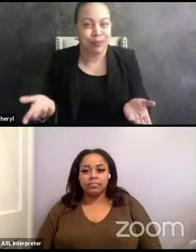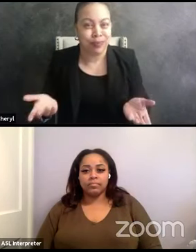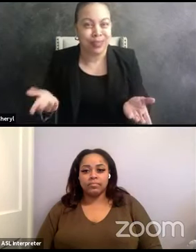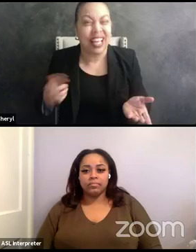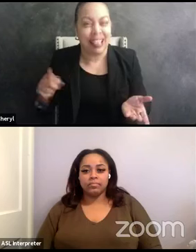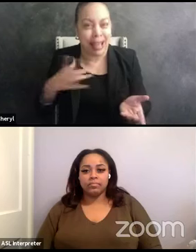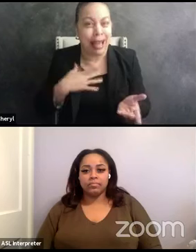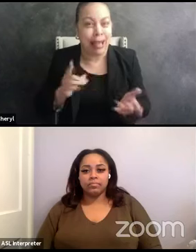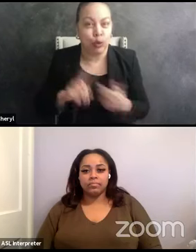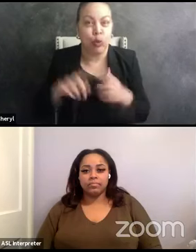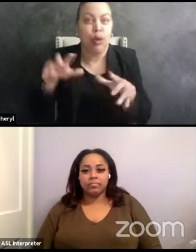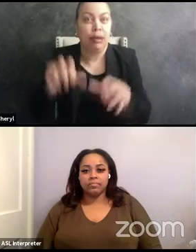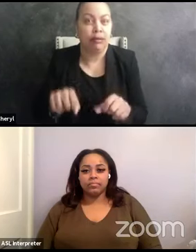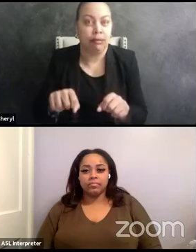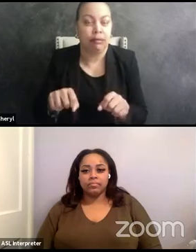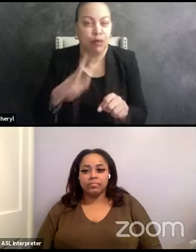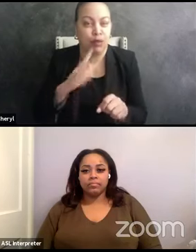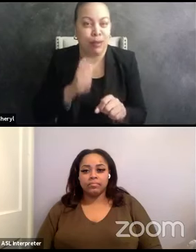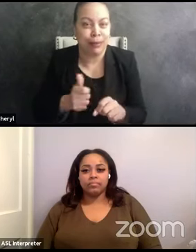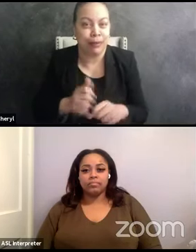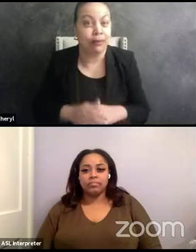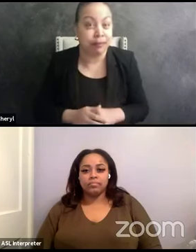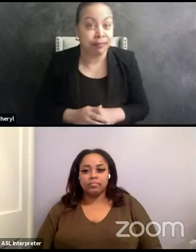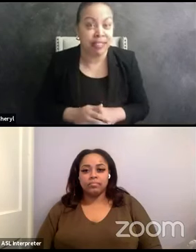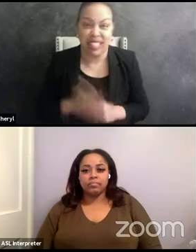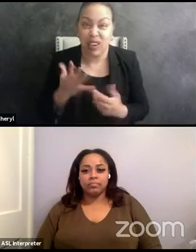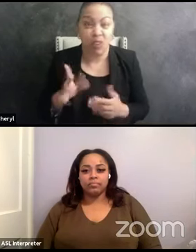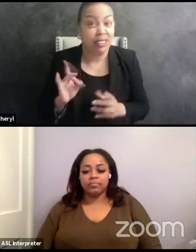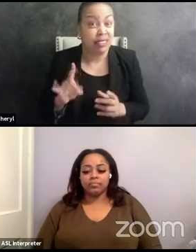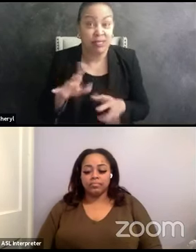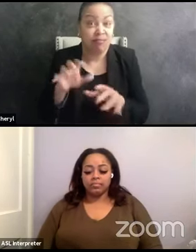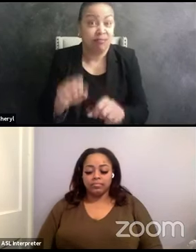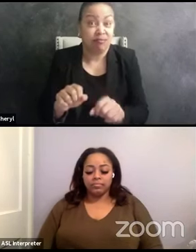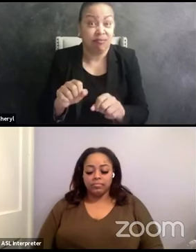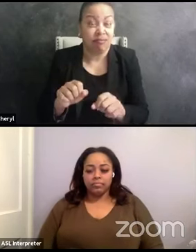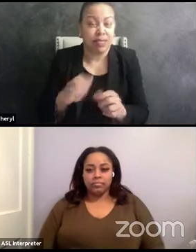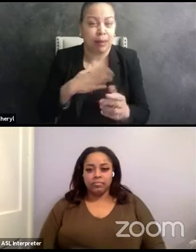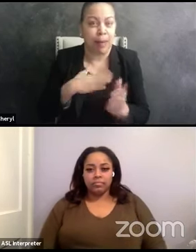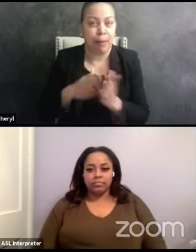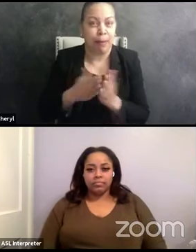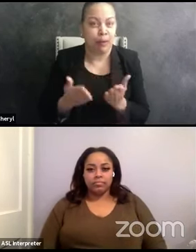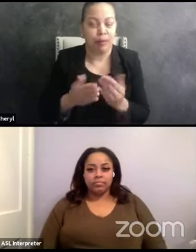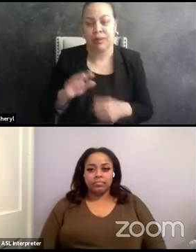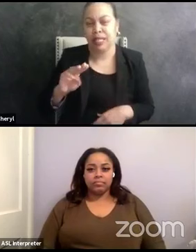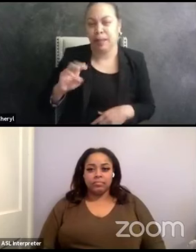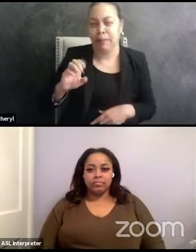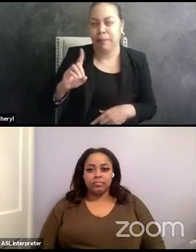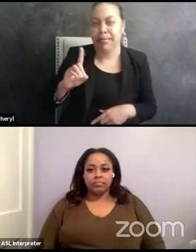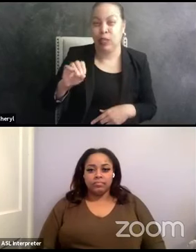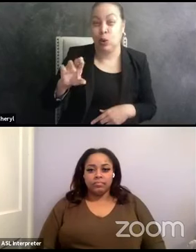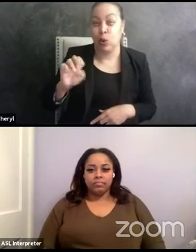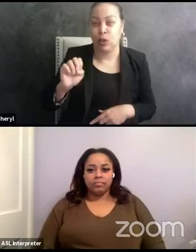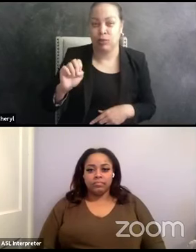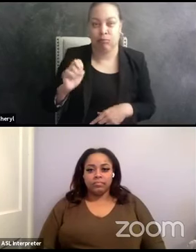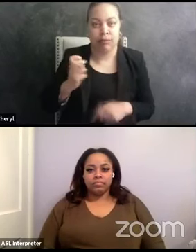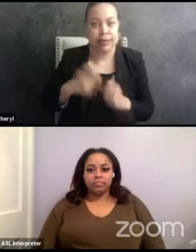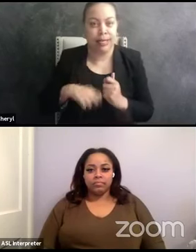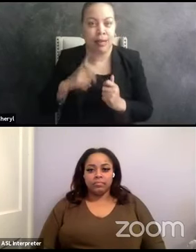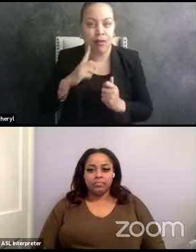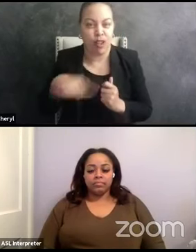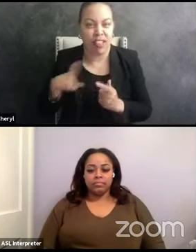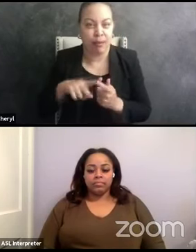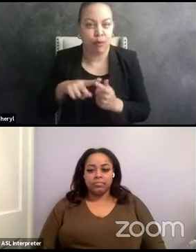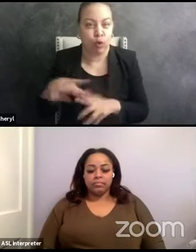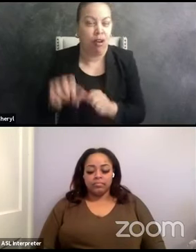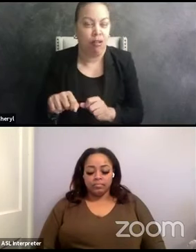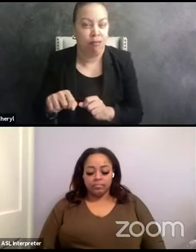claim things, and they really claimed it. Mediocre, I think, it was a bit harder to claim.